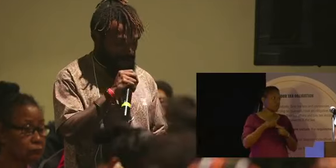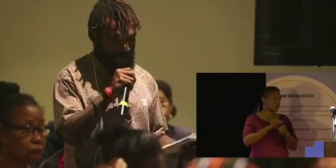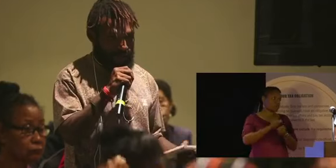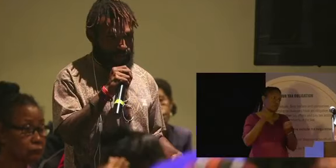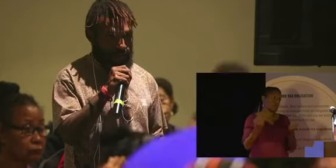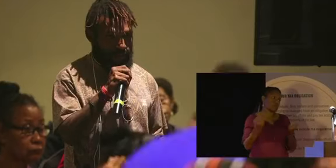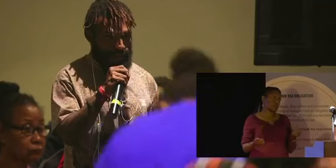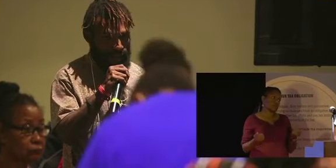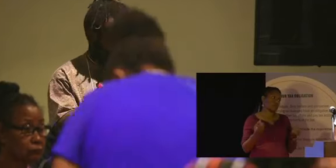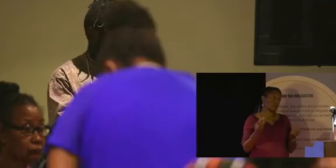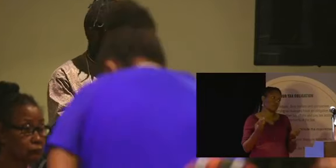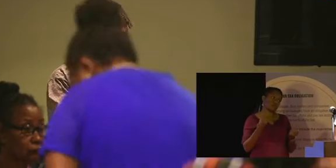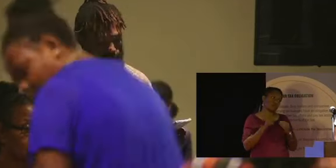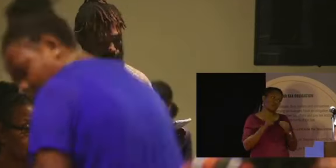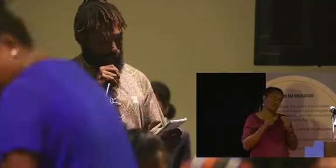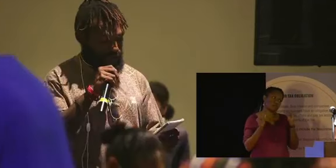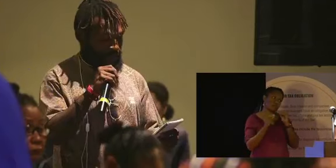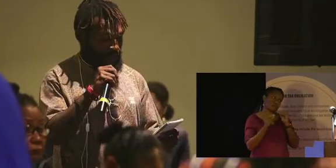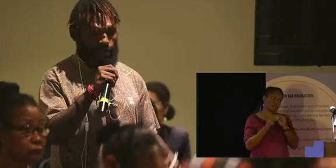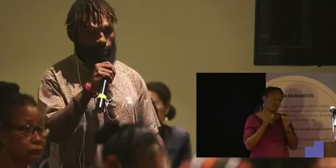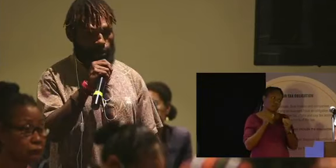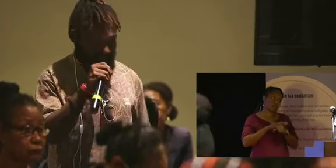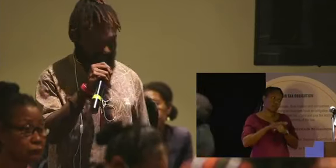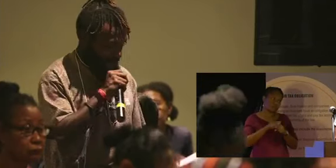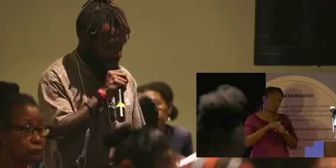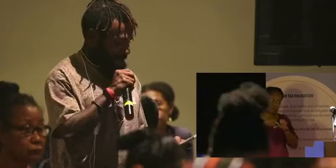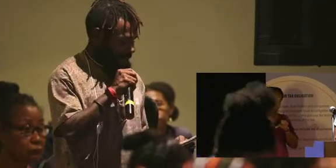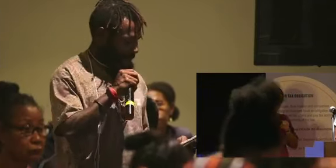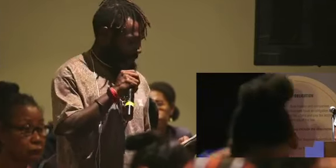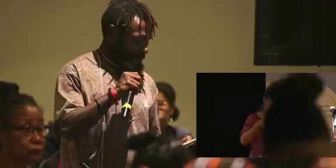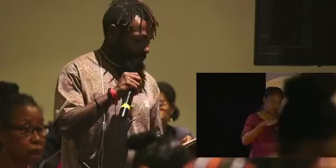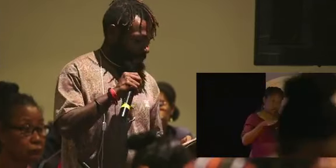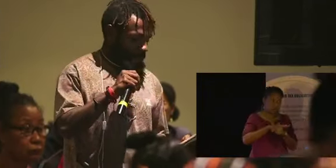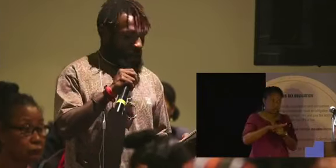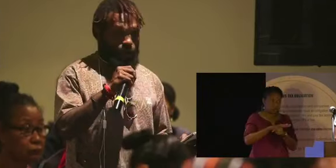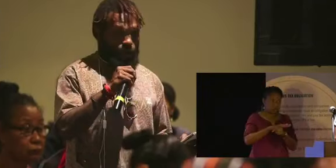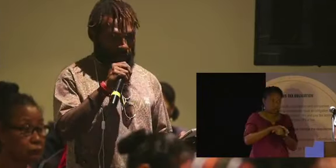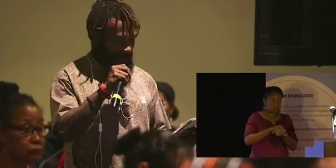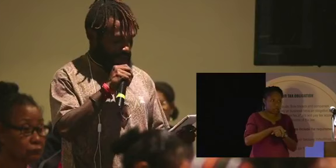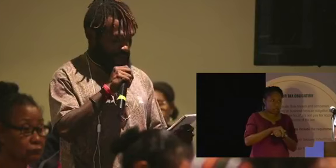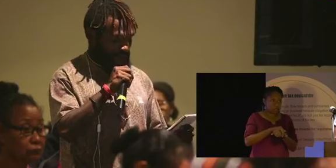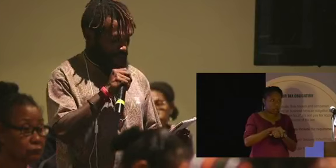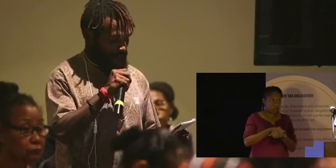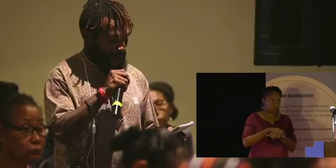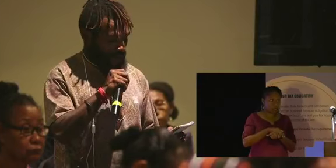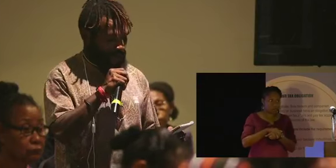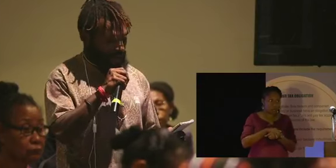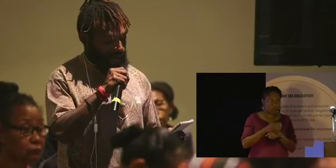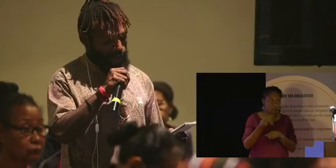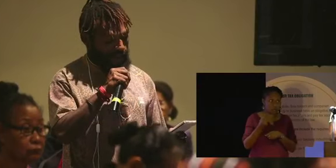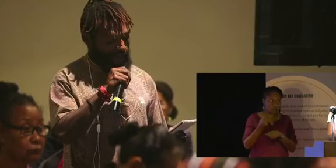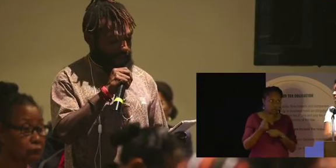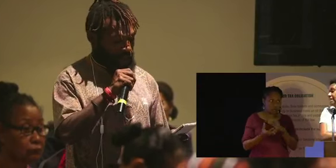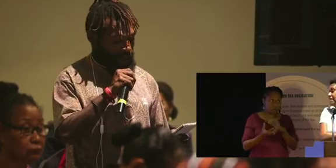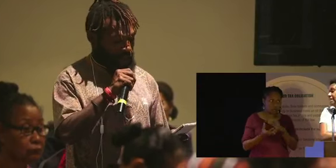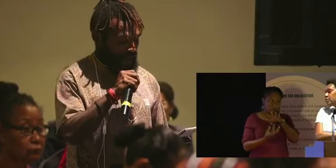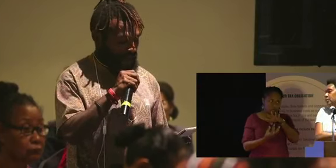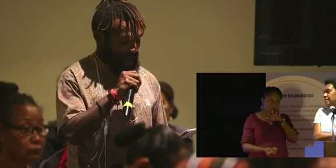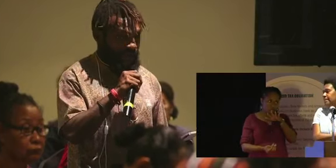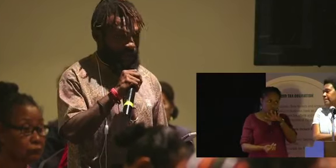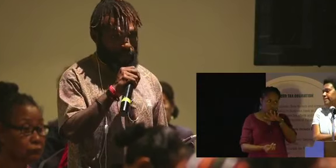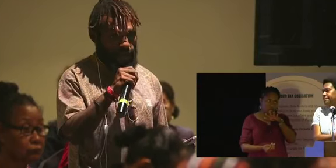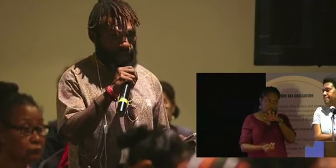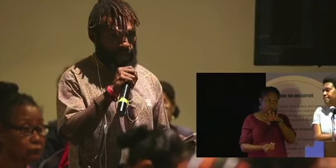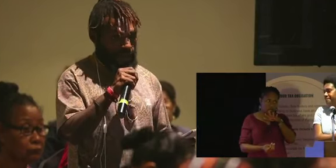sample officers make him na sample outside too make him all scan edit. Lo providing this la. Since that you carry out this